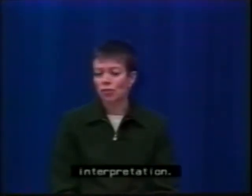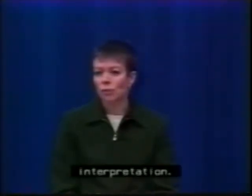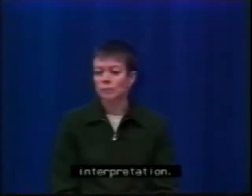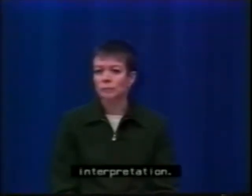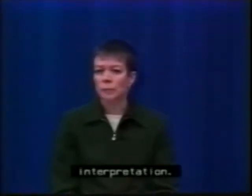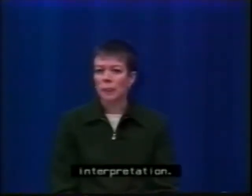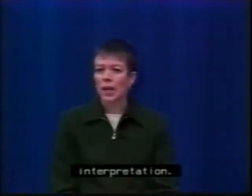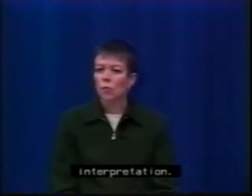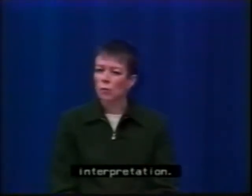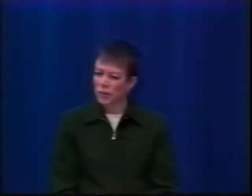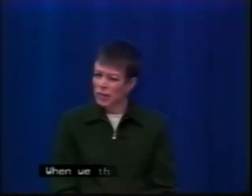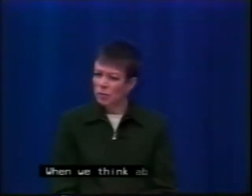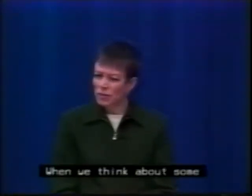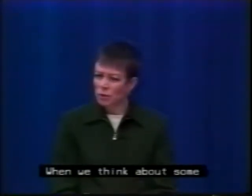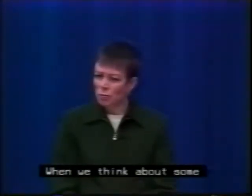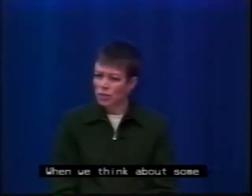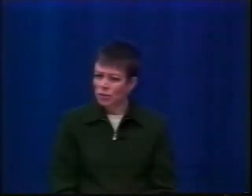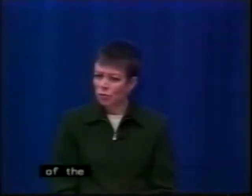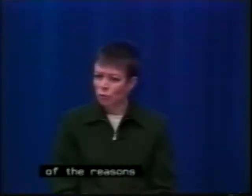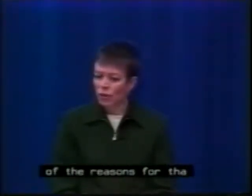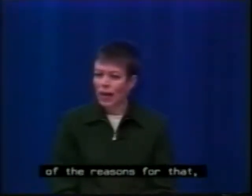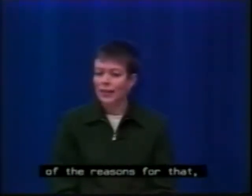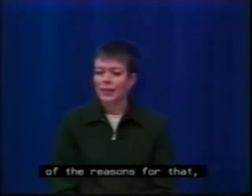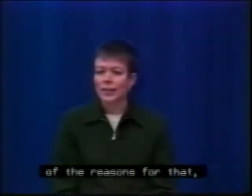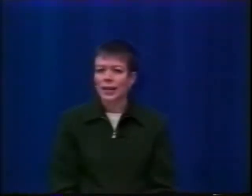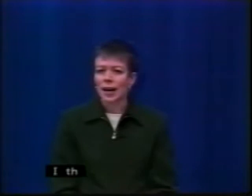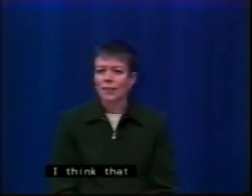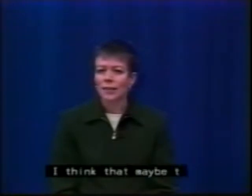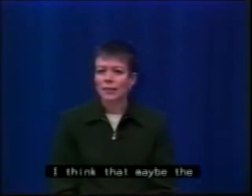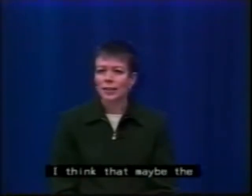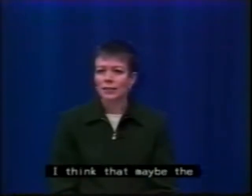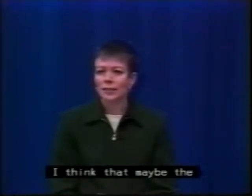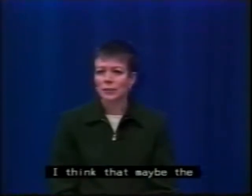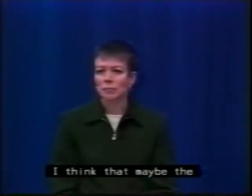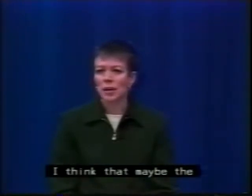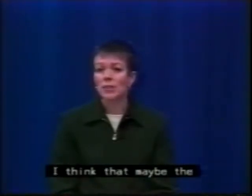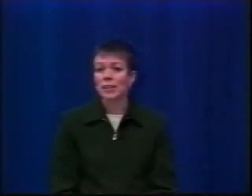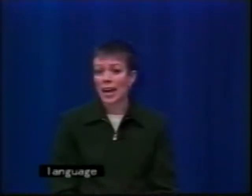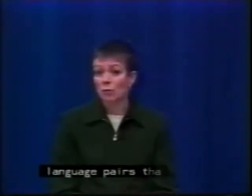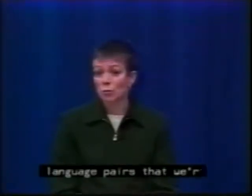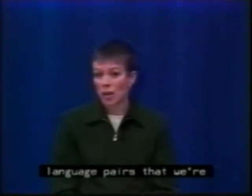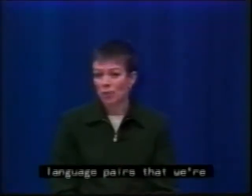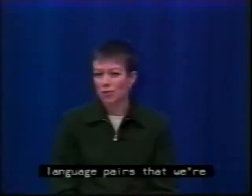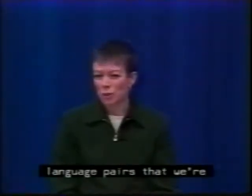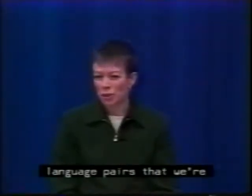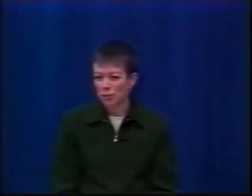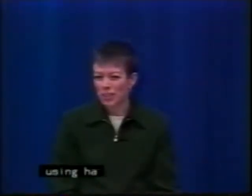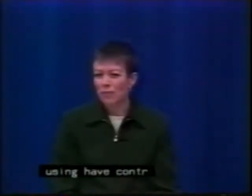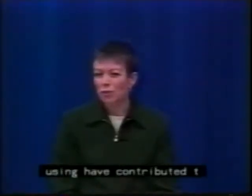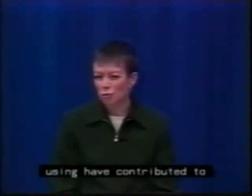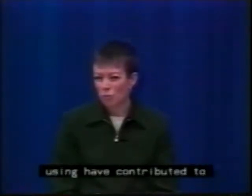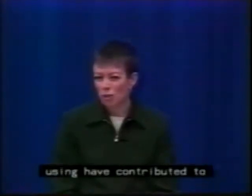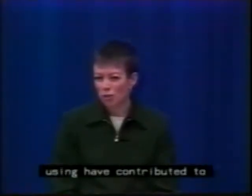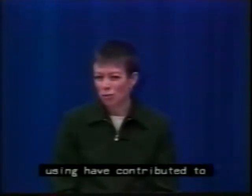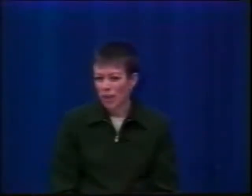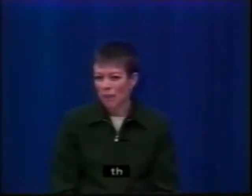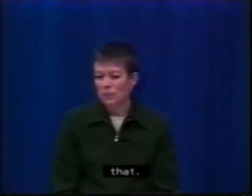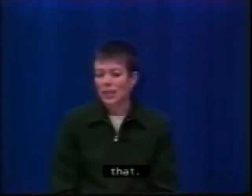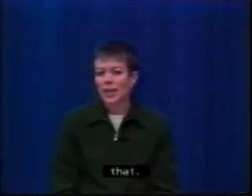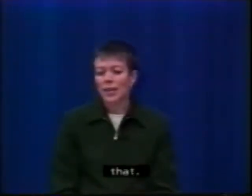interpretation. When we think about some of the reasons for that, I think that maybe the language pairs that we're using have contributed to that,